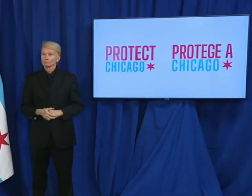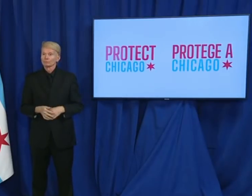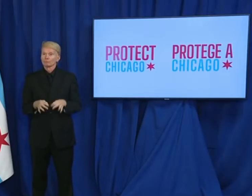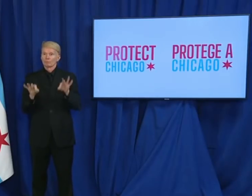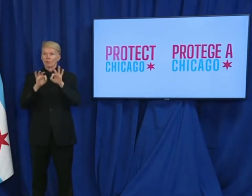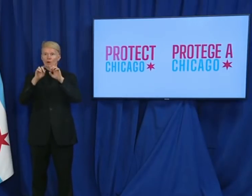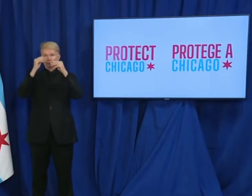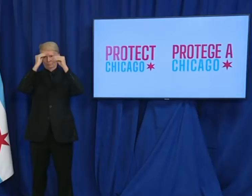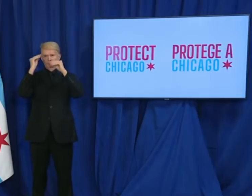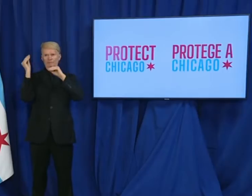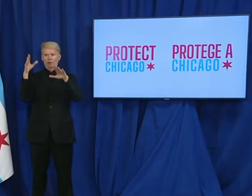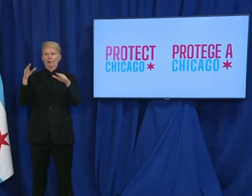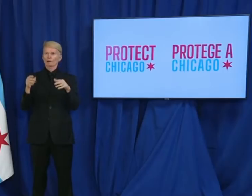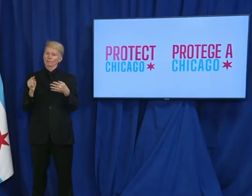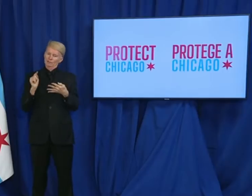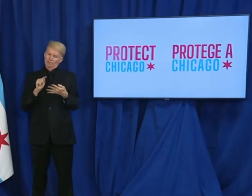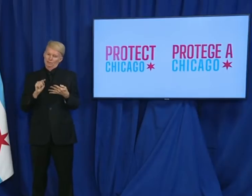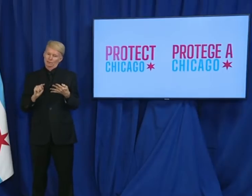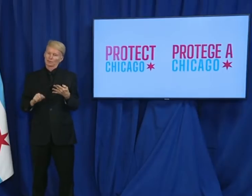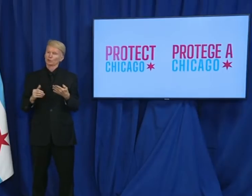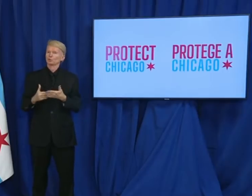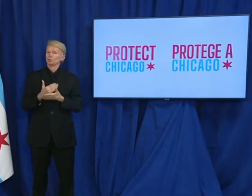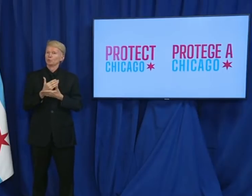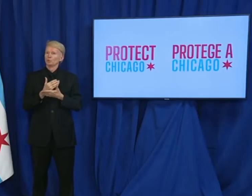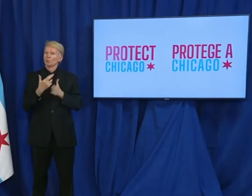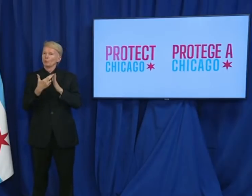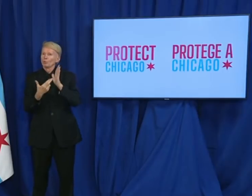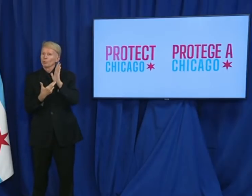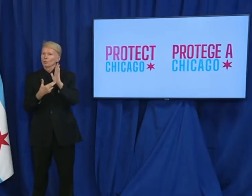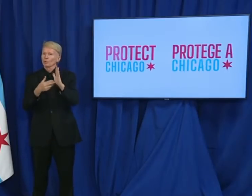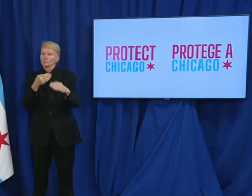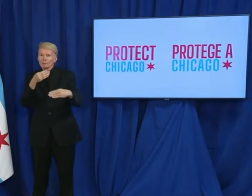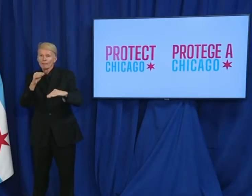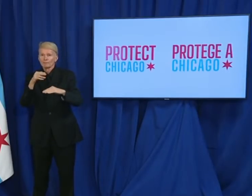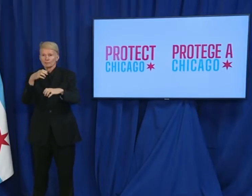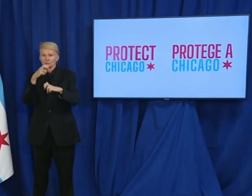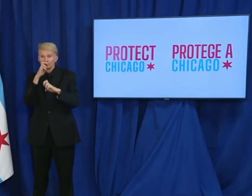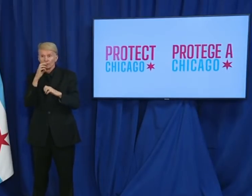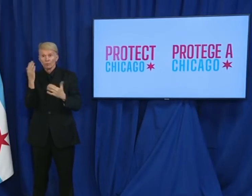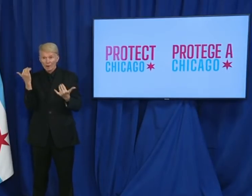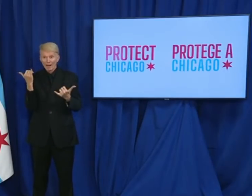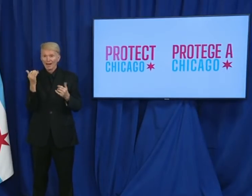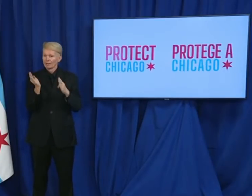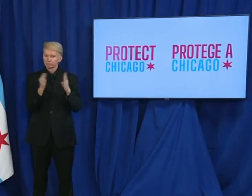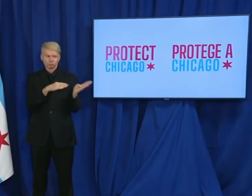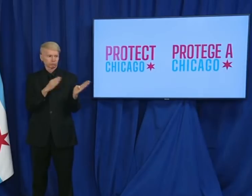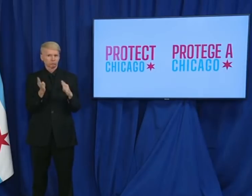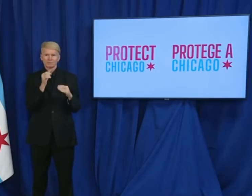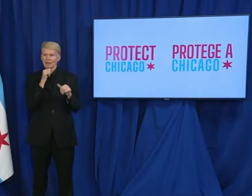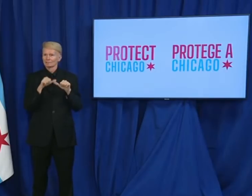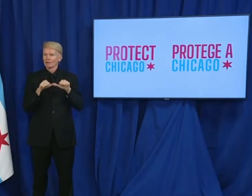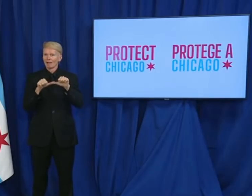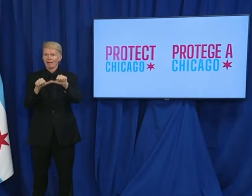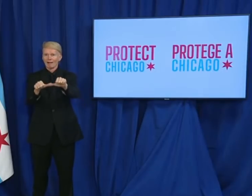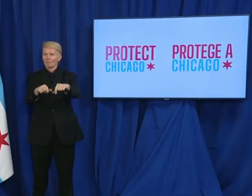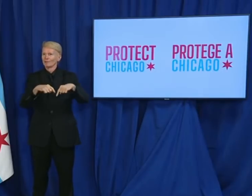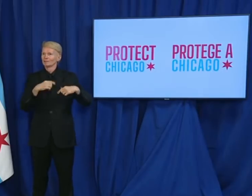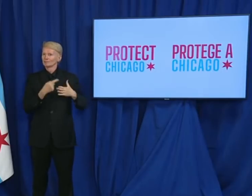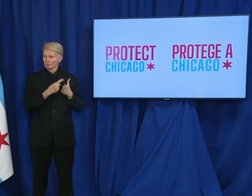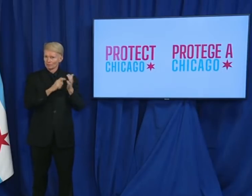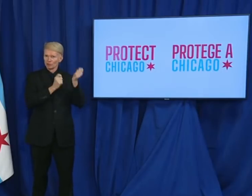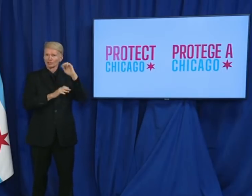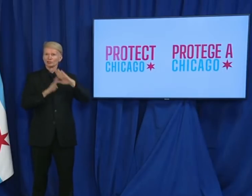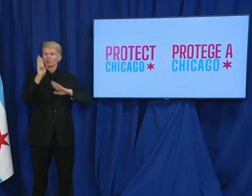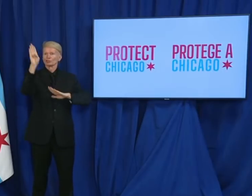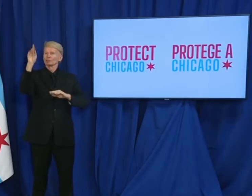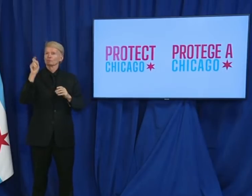are understanding the current recommendations and restrictions, because those do continue to shift. But the bottom line is we